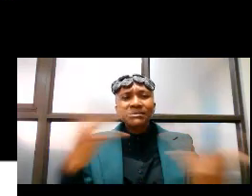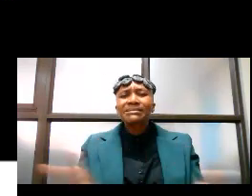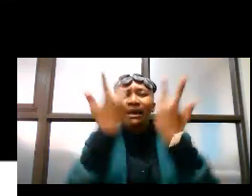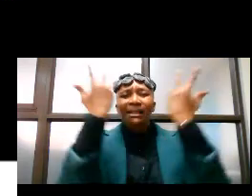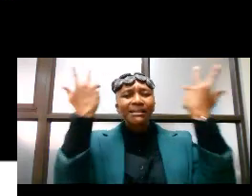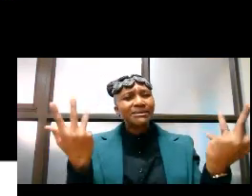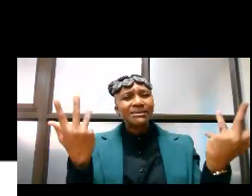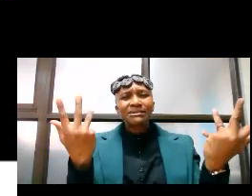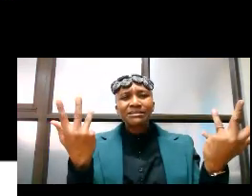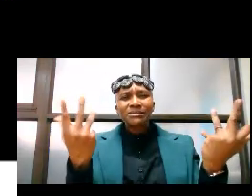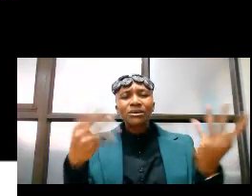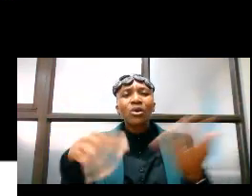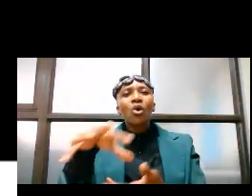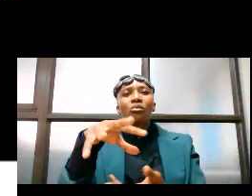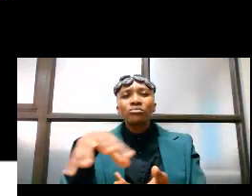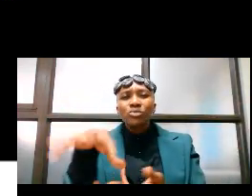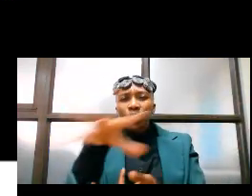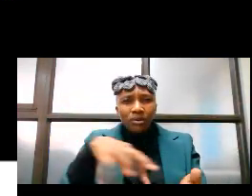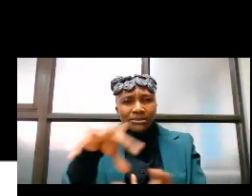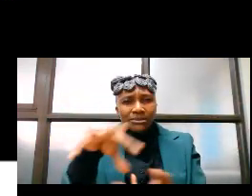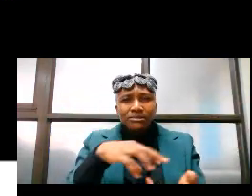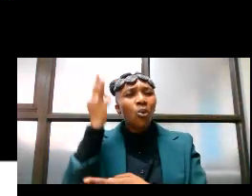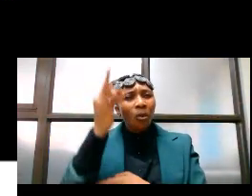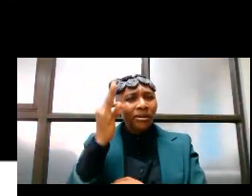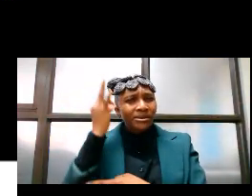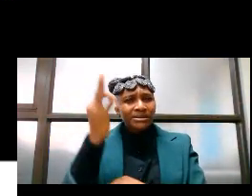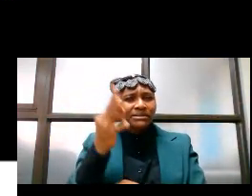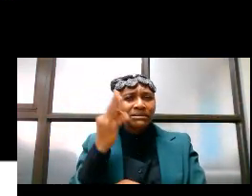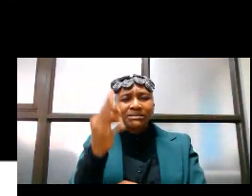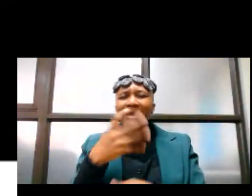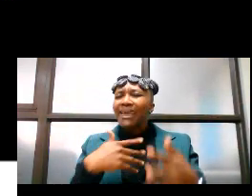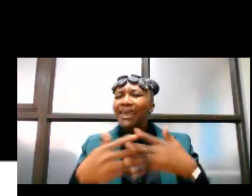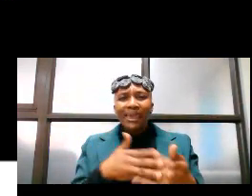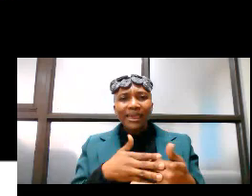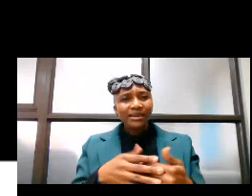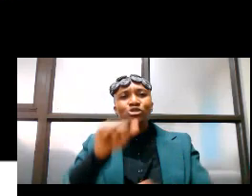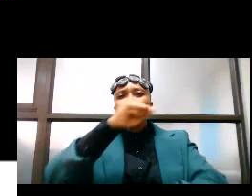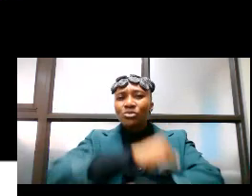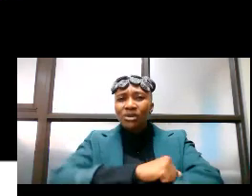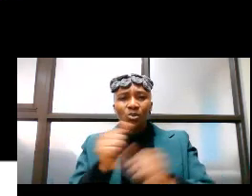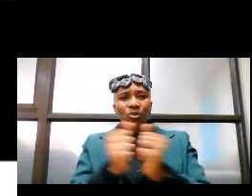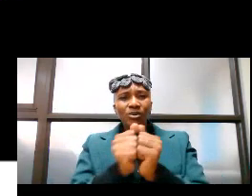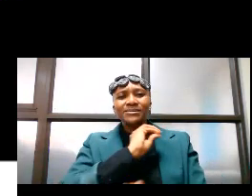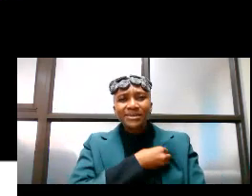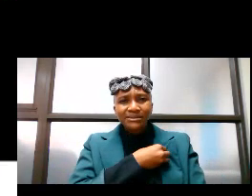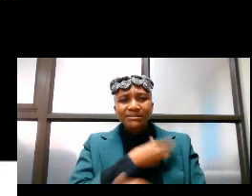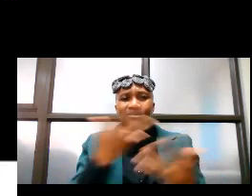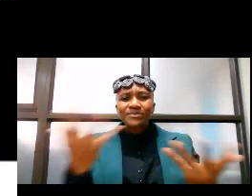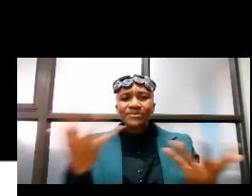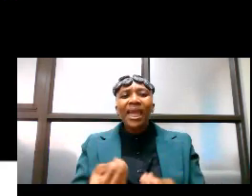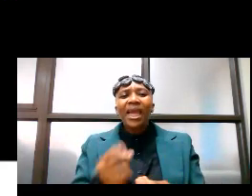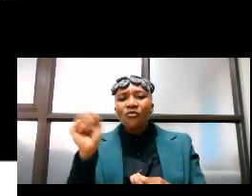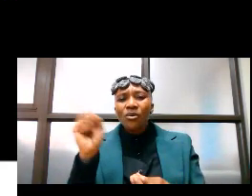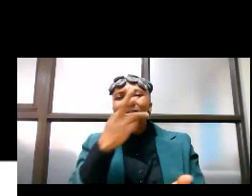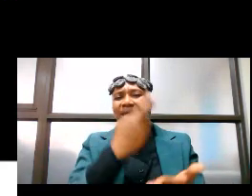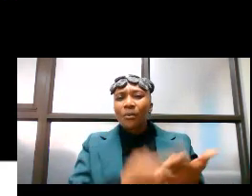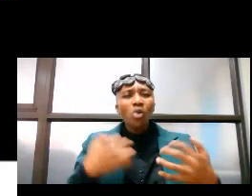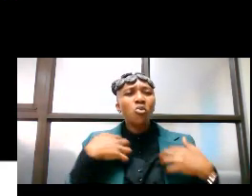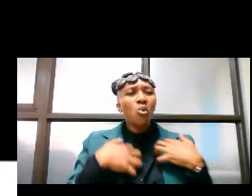with learners with disability. A report concerning education of learners with